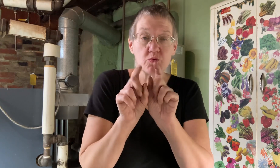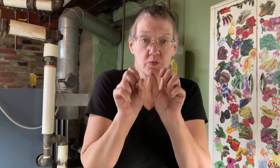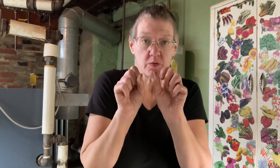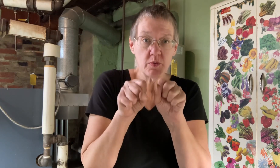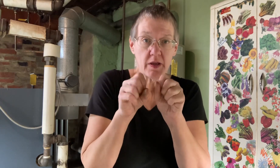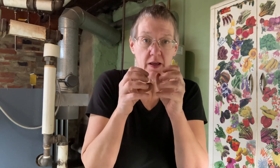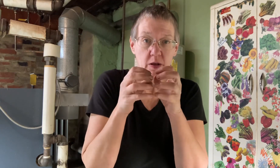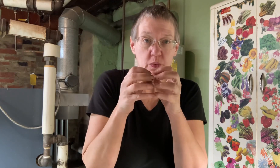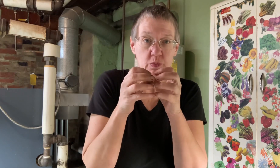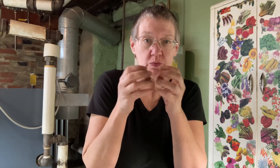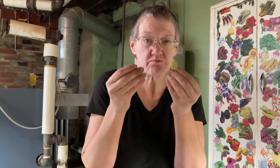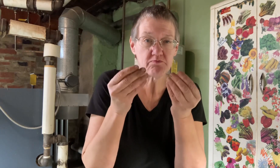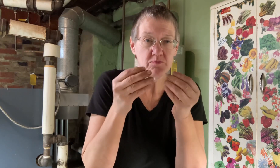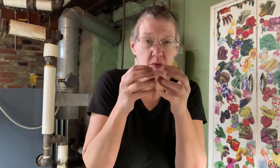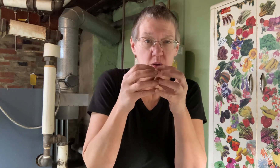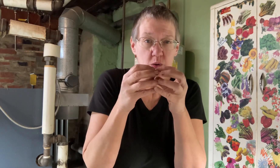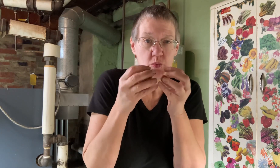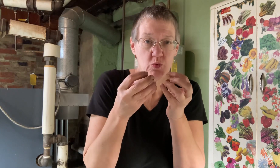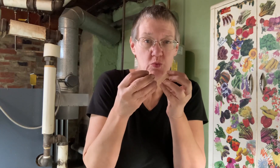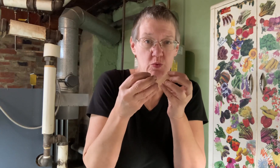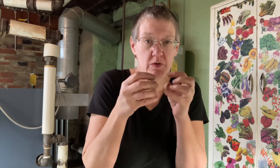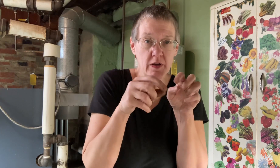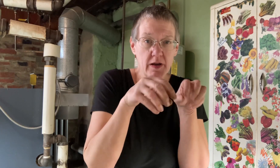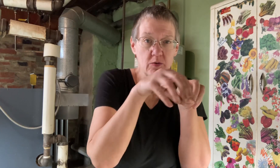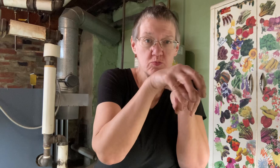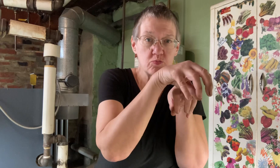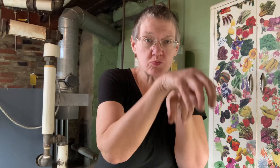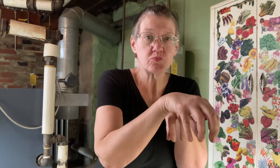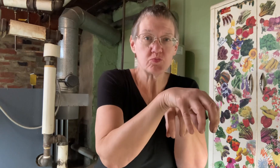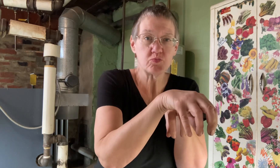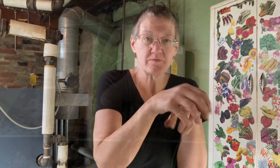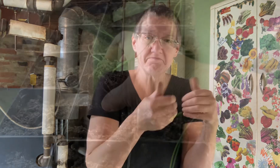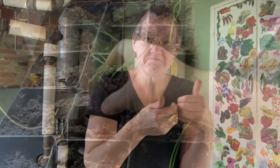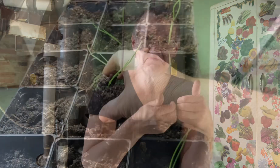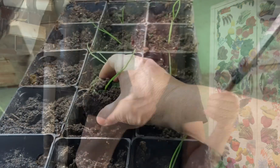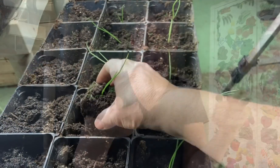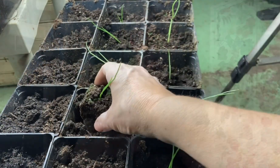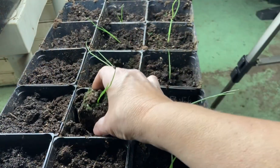growing together in one block, I can separate them and pot them up individually.